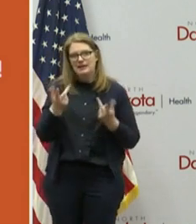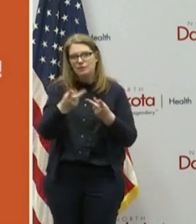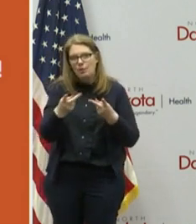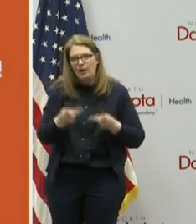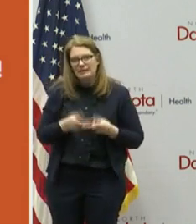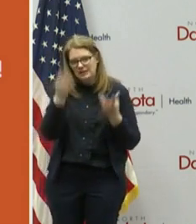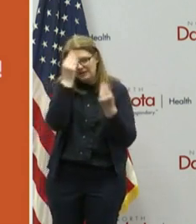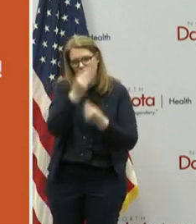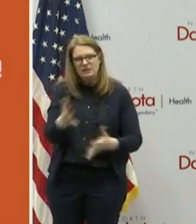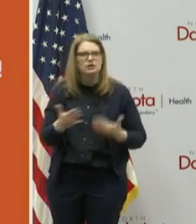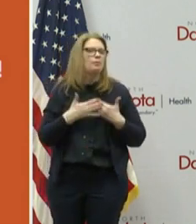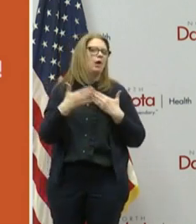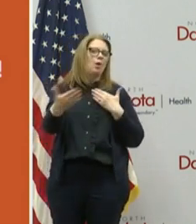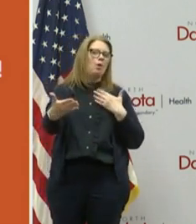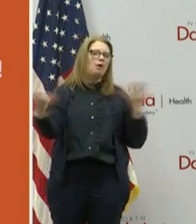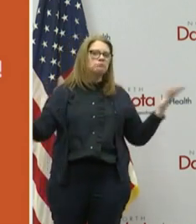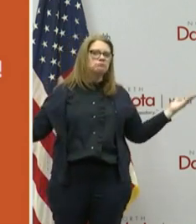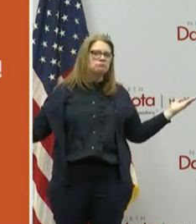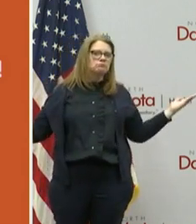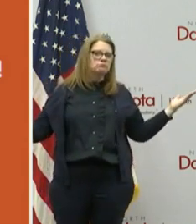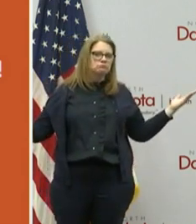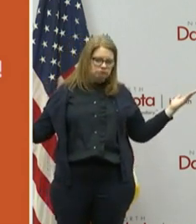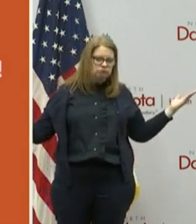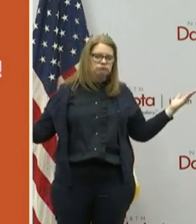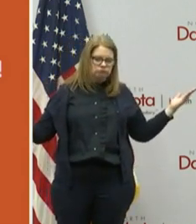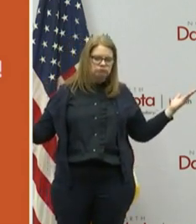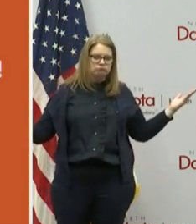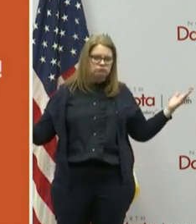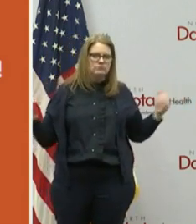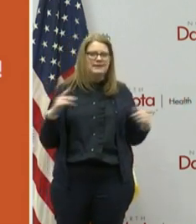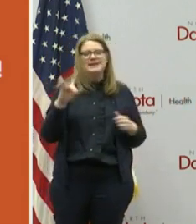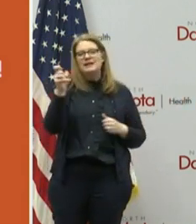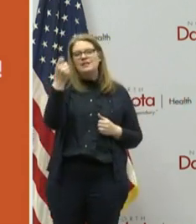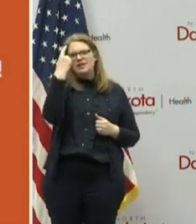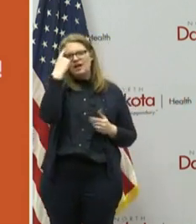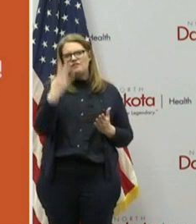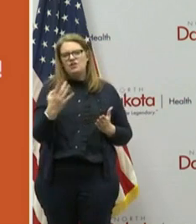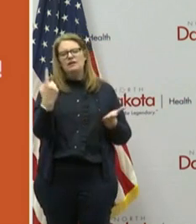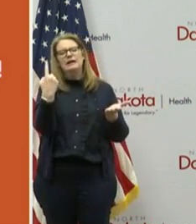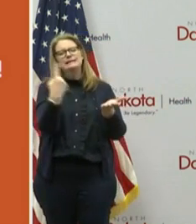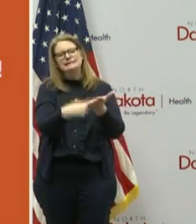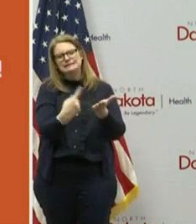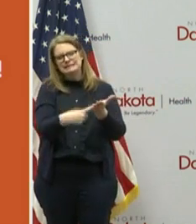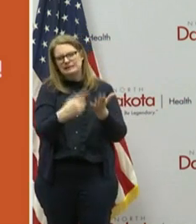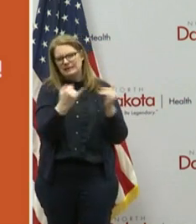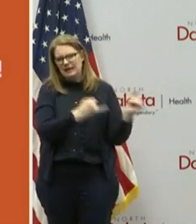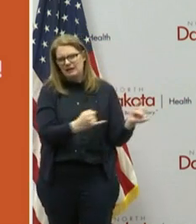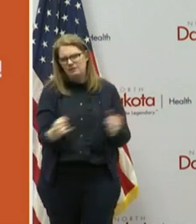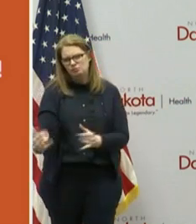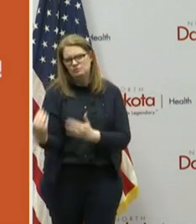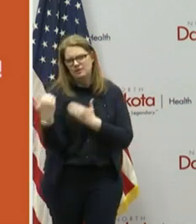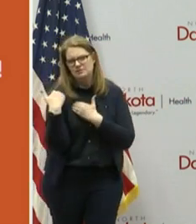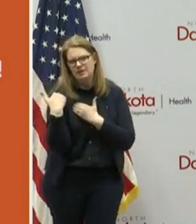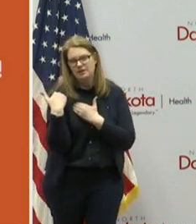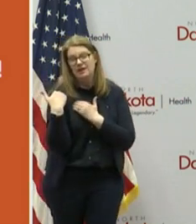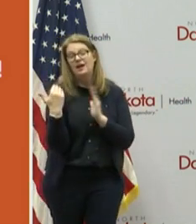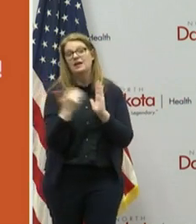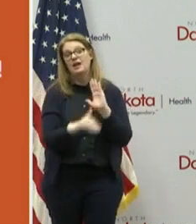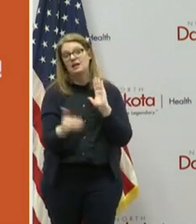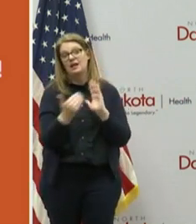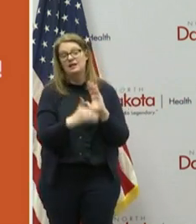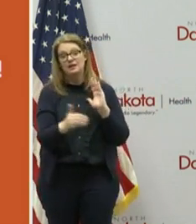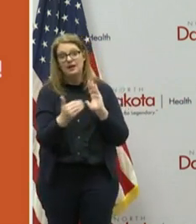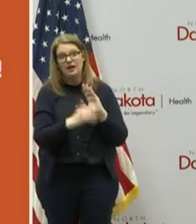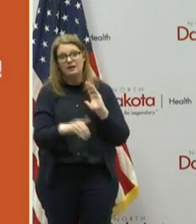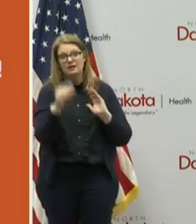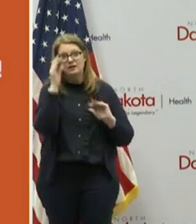information and we move on. The governor talks about individual responsibility. And I don't know about you, but if I was in